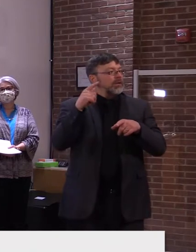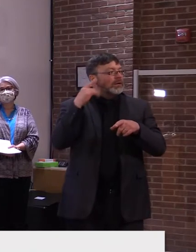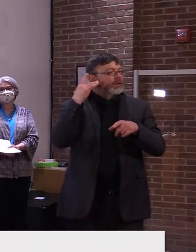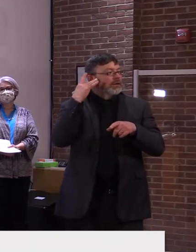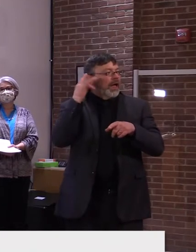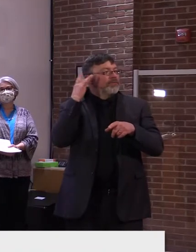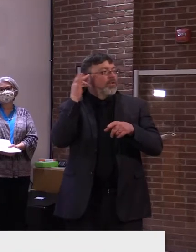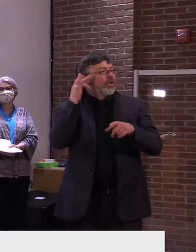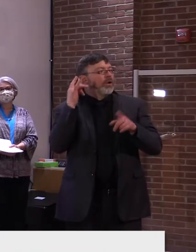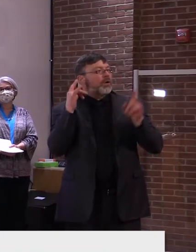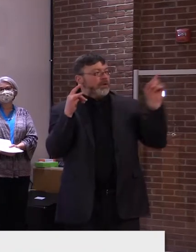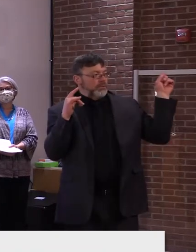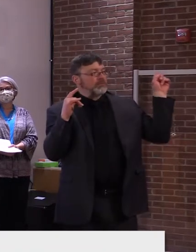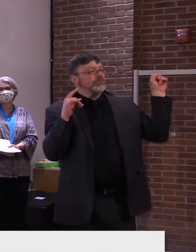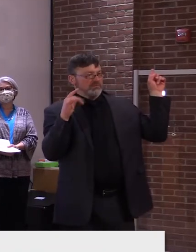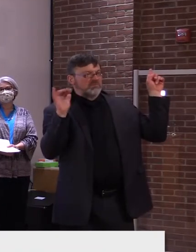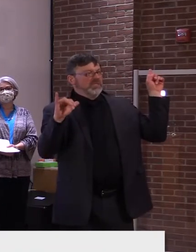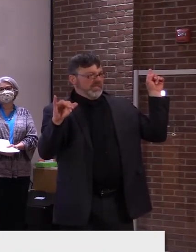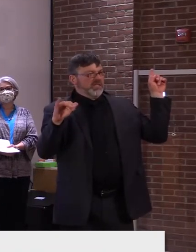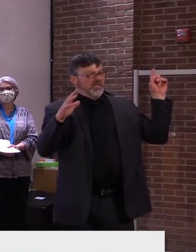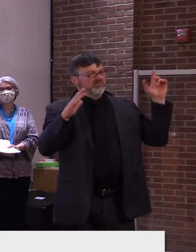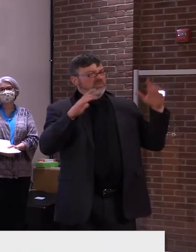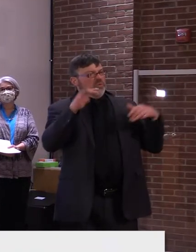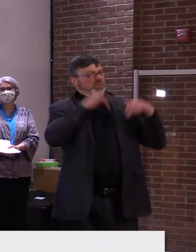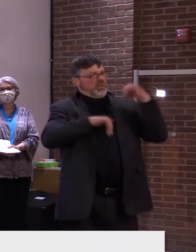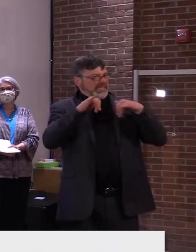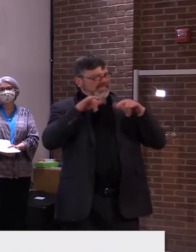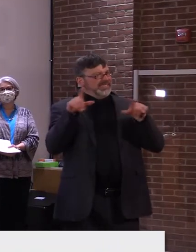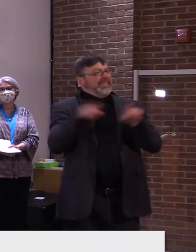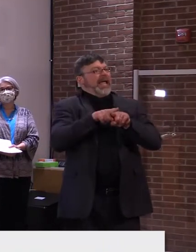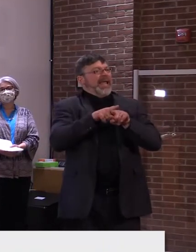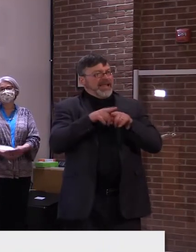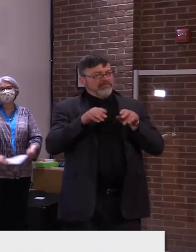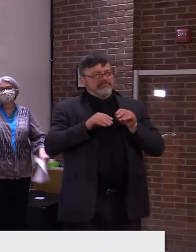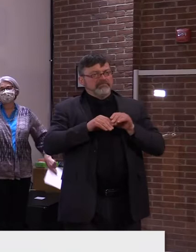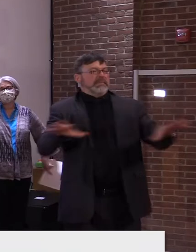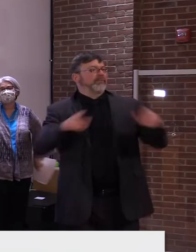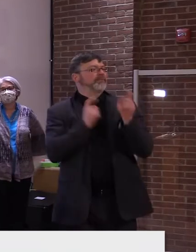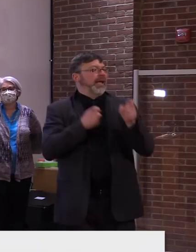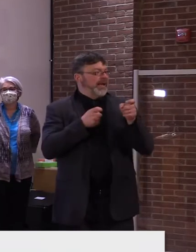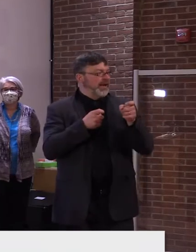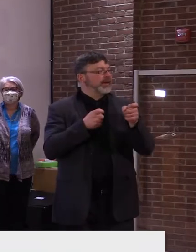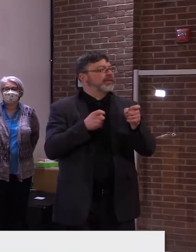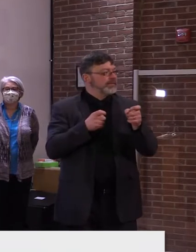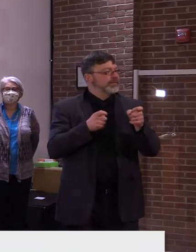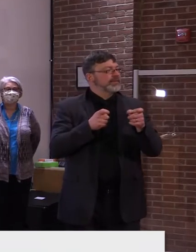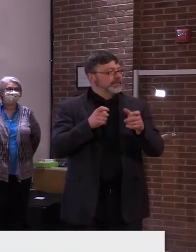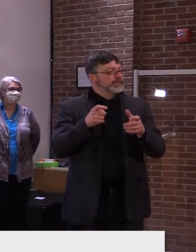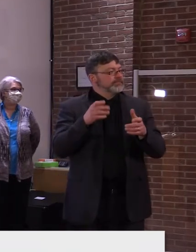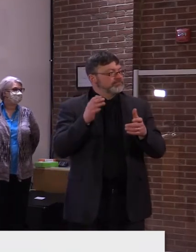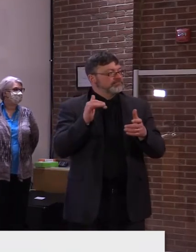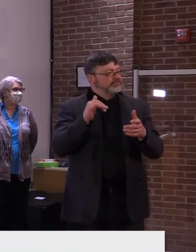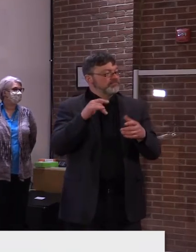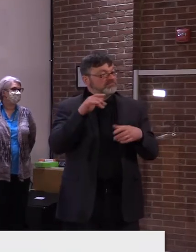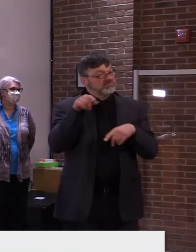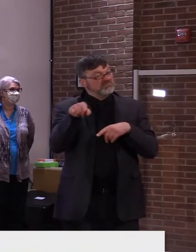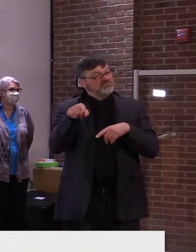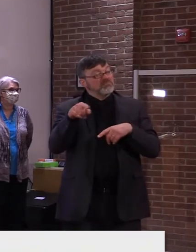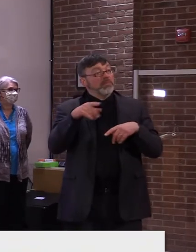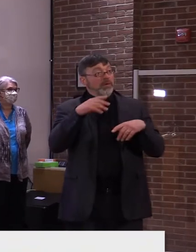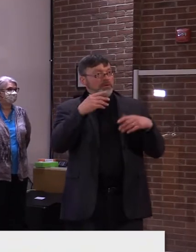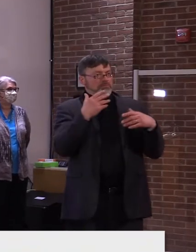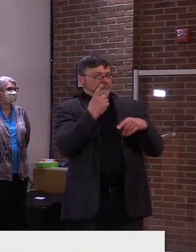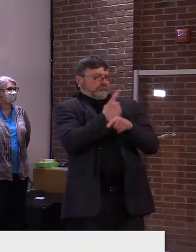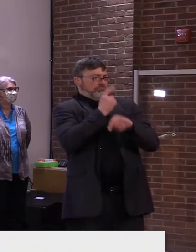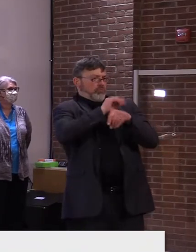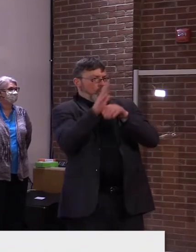thought to be 20% more transmissible. Recall that the B.1.1.7 is considered to be 40 to